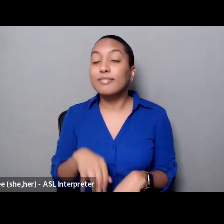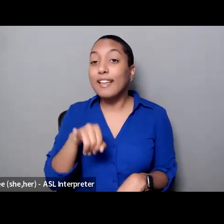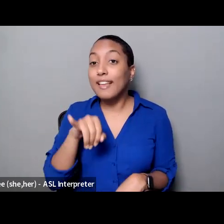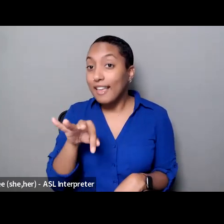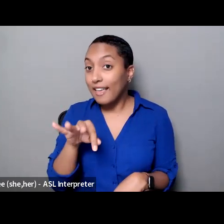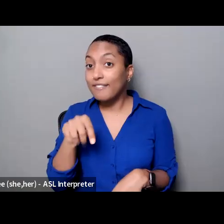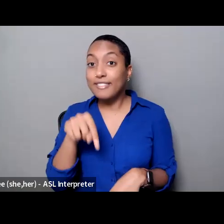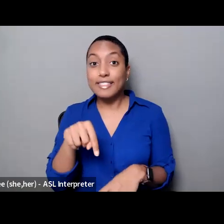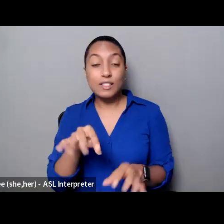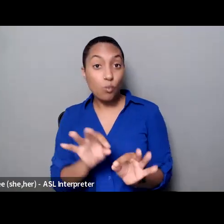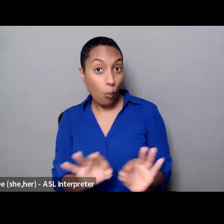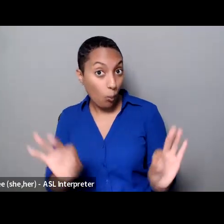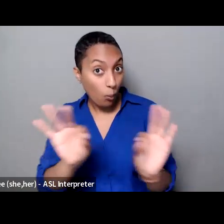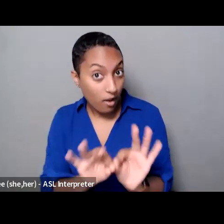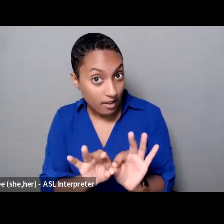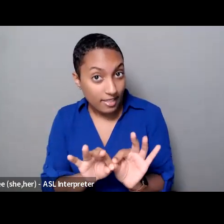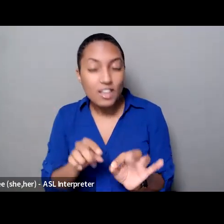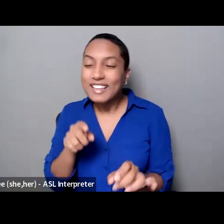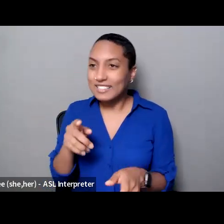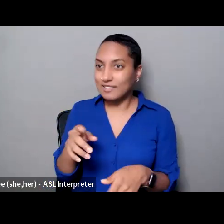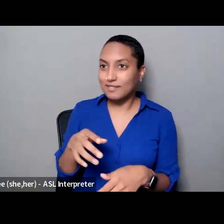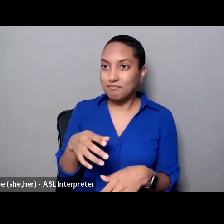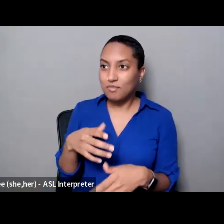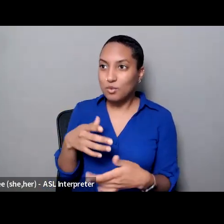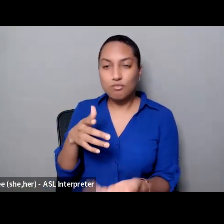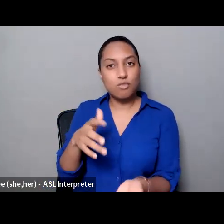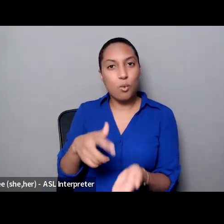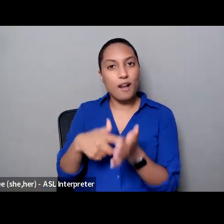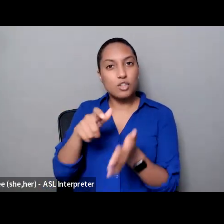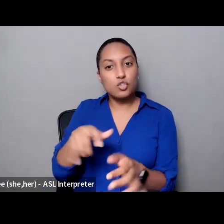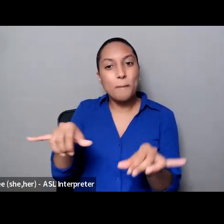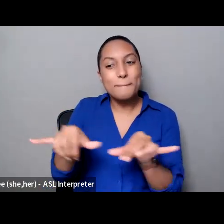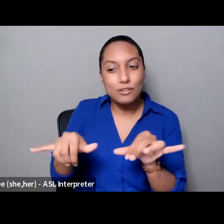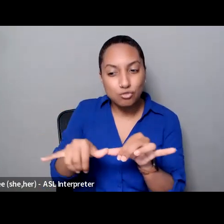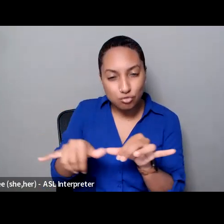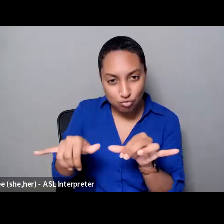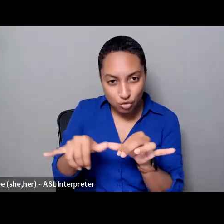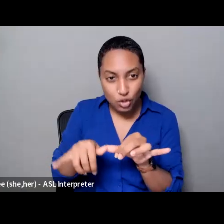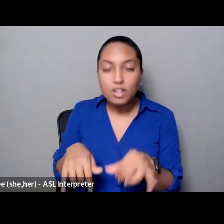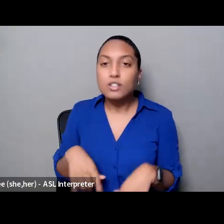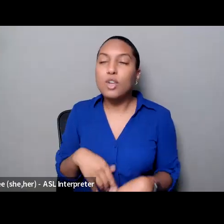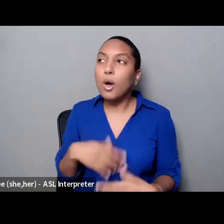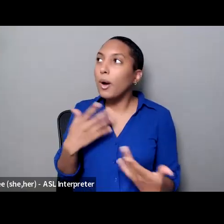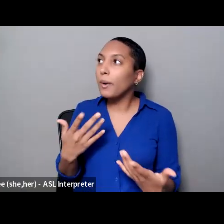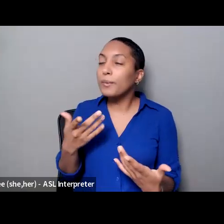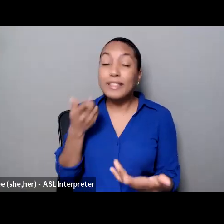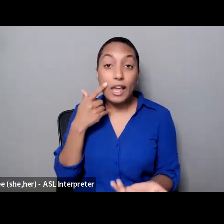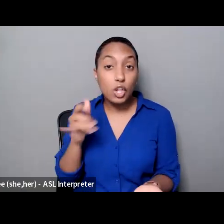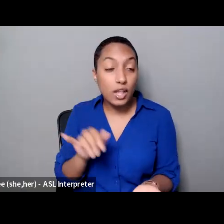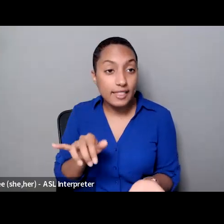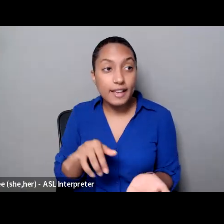measurable criteria so that you will know in the process how well you're doing. So that could be measurements